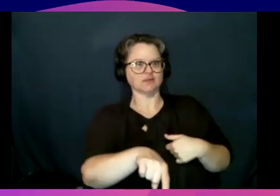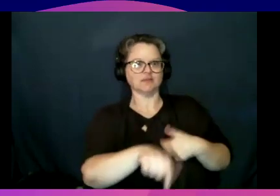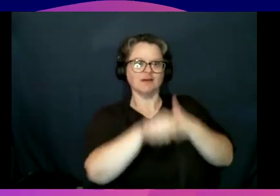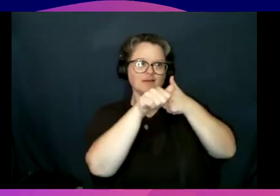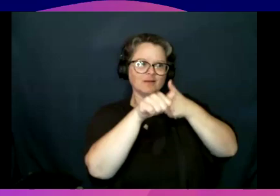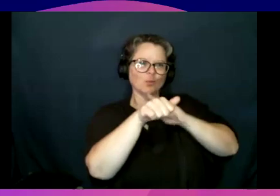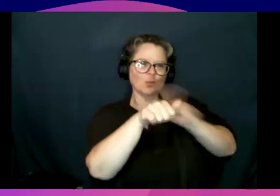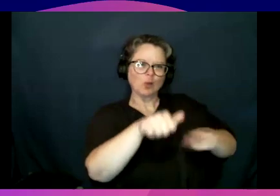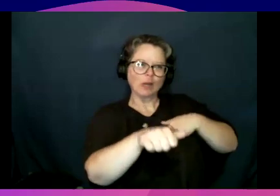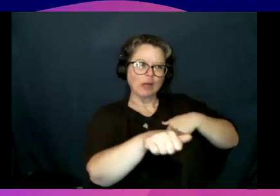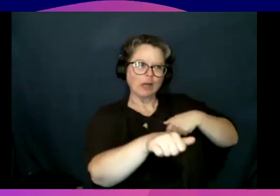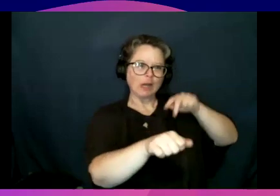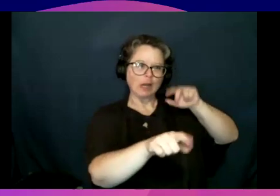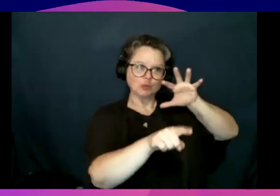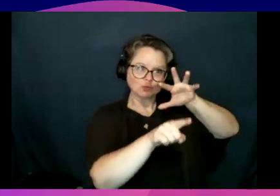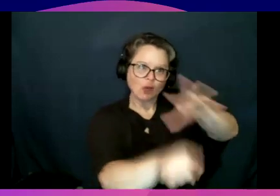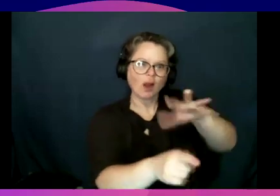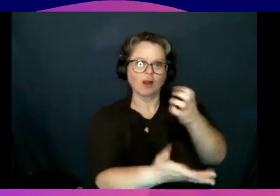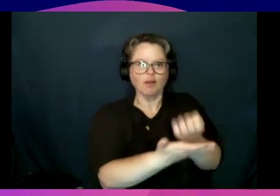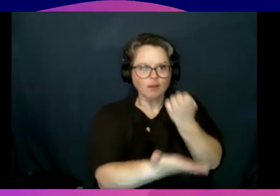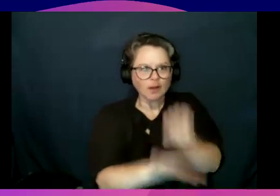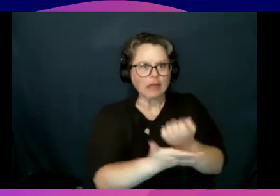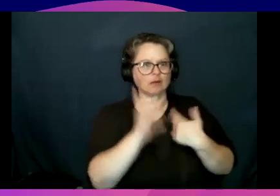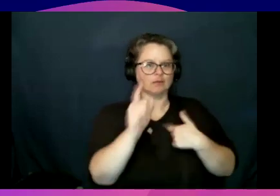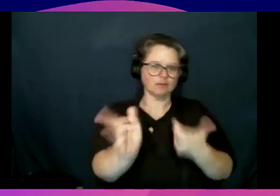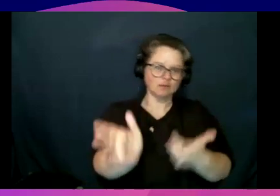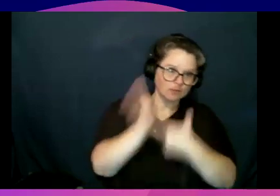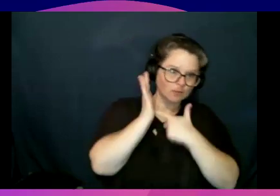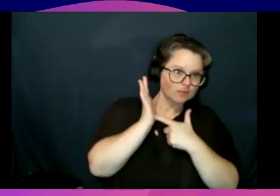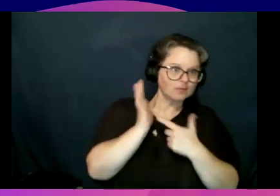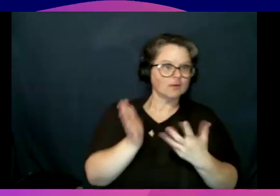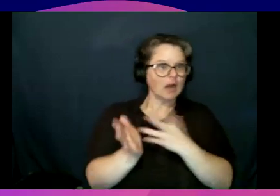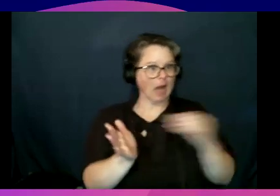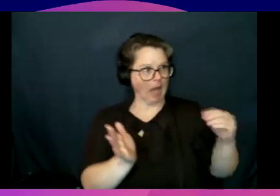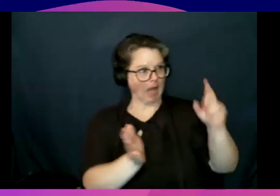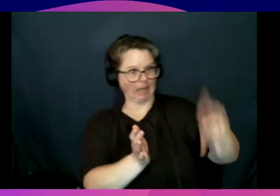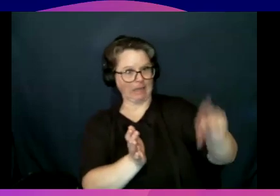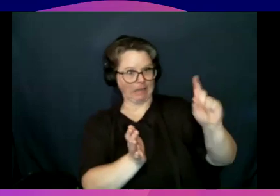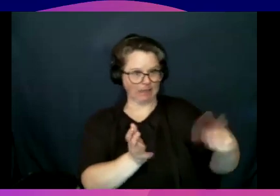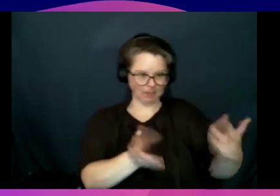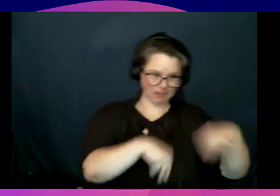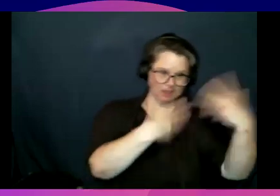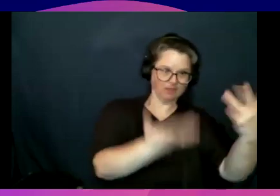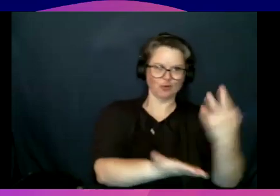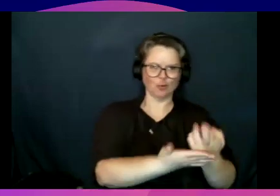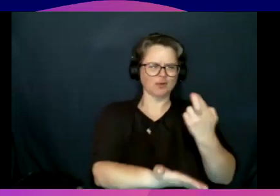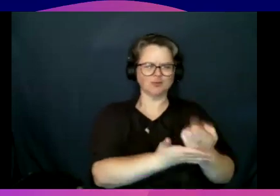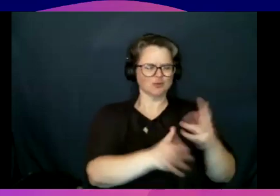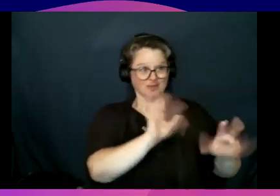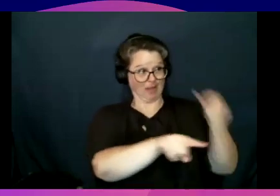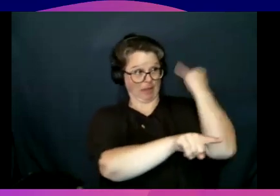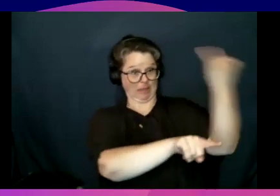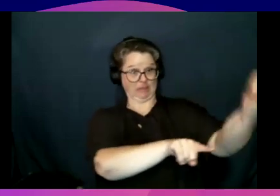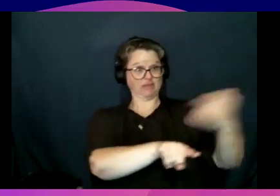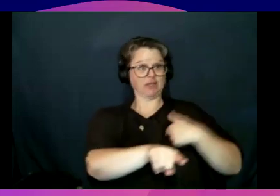based on whoever's the best at this should get all the resources and should be. And it doesn't work well when you translate it into